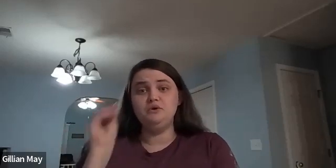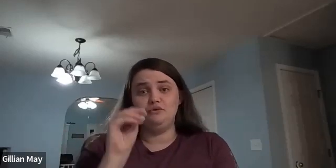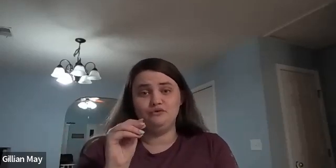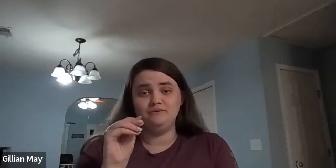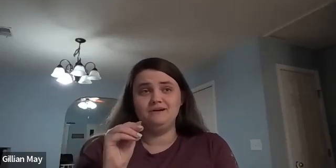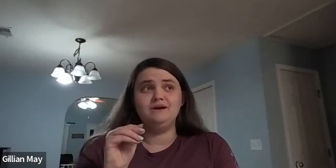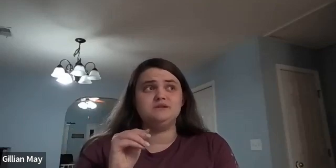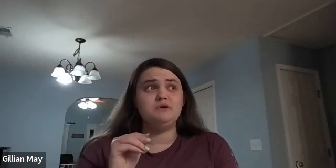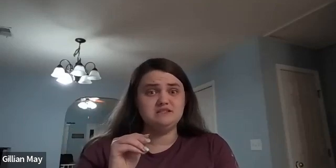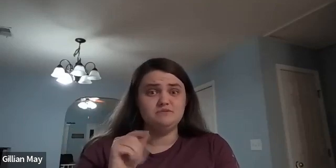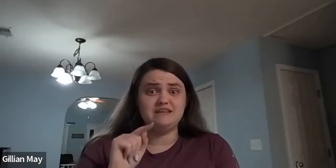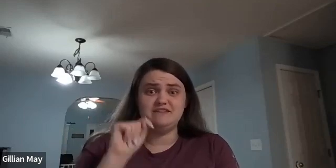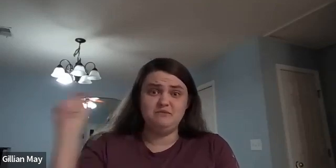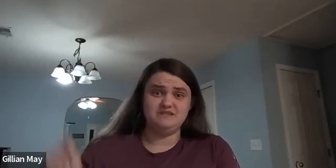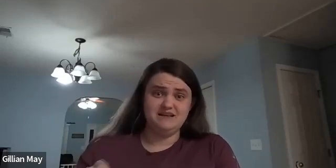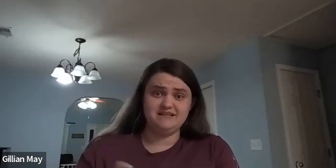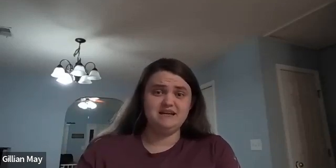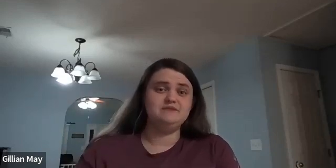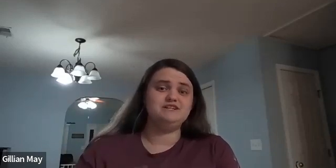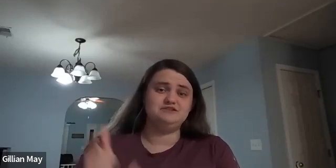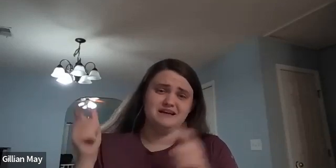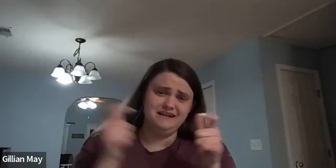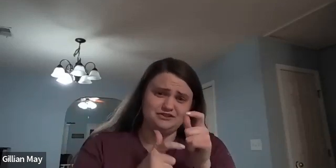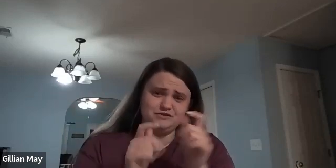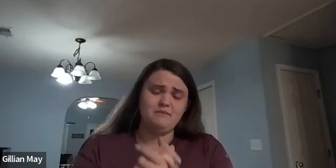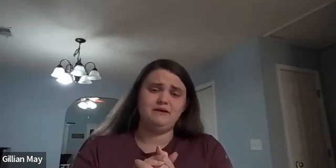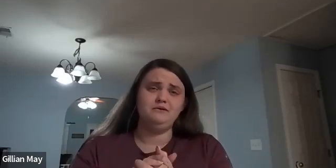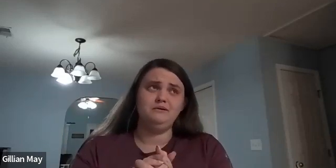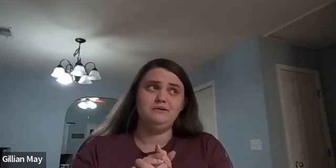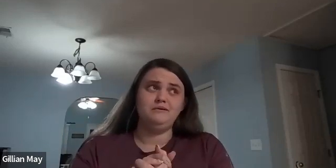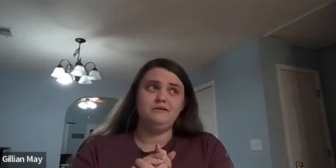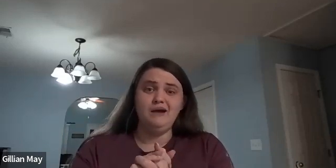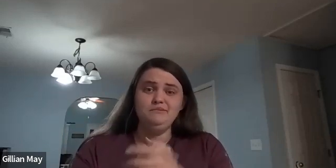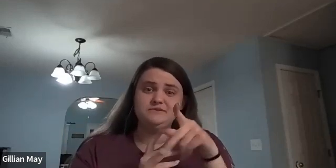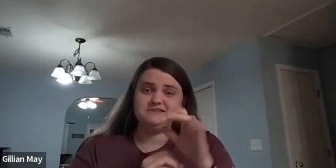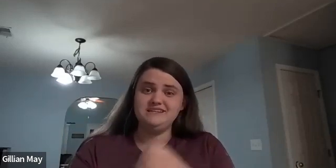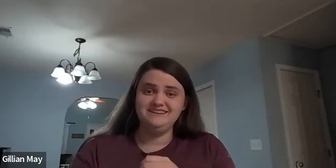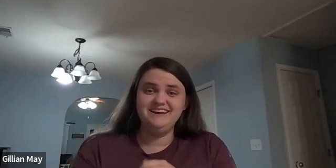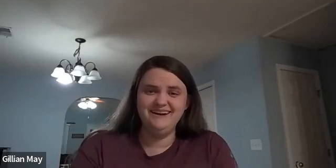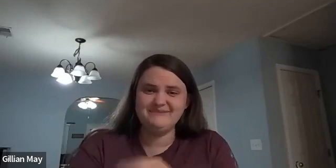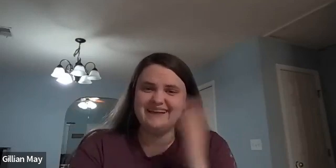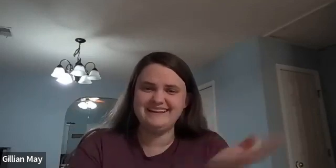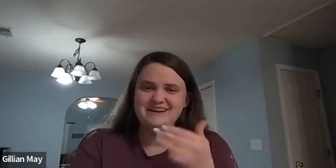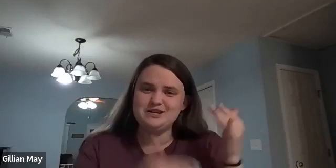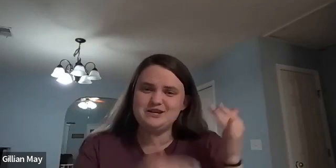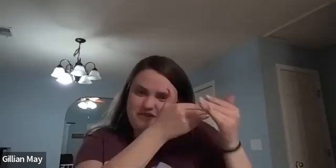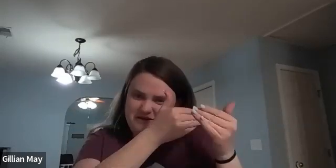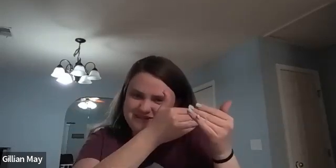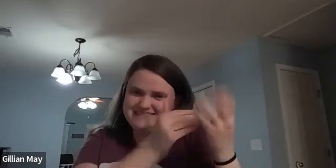move. Surprises me when they say they moved to Talladega because Talladega is so small. I'm like, I moved to Pell City. I'm like, you can move close and